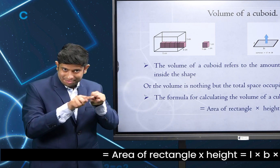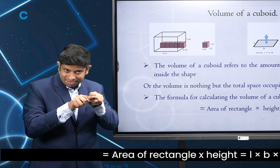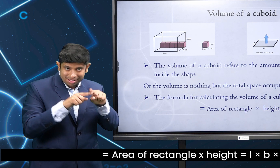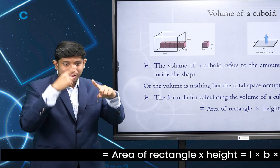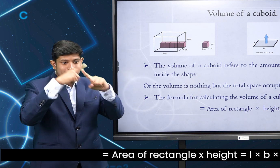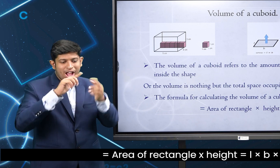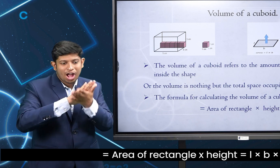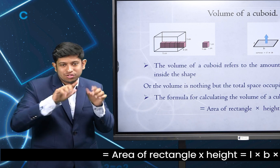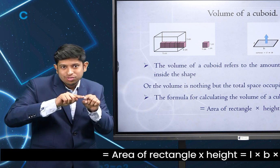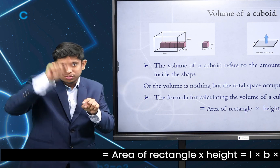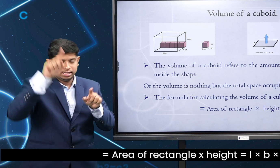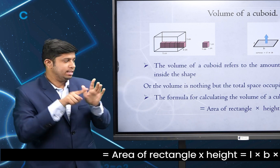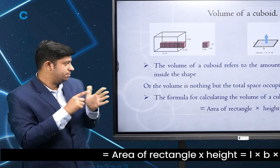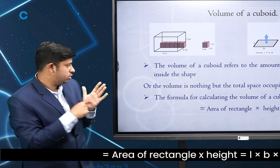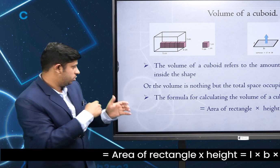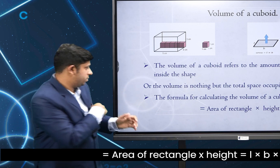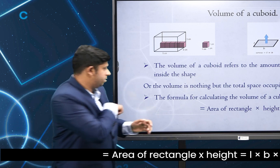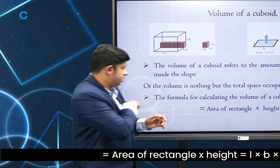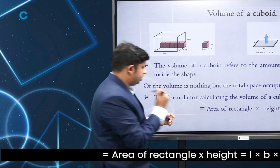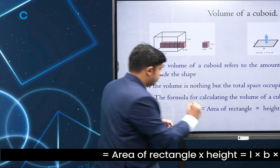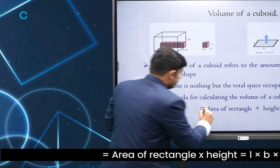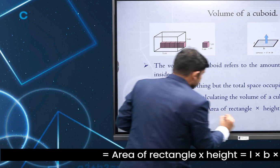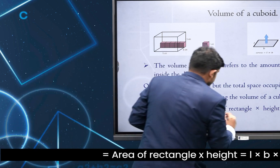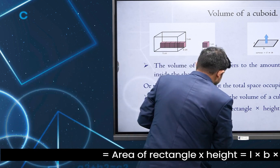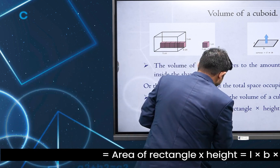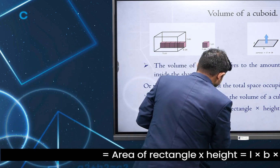height, which is equal to L into B into H.